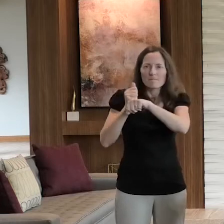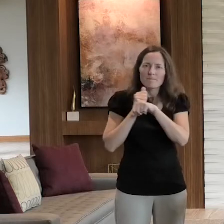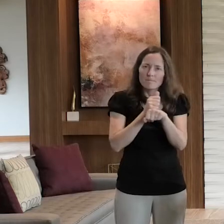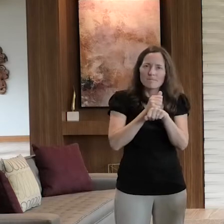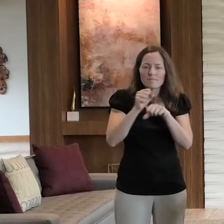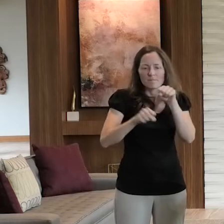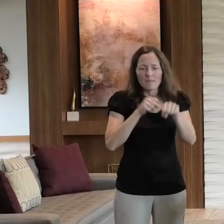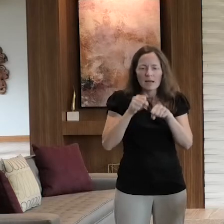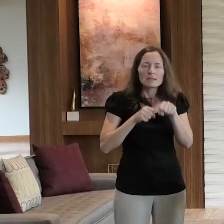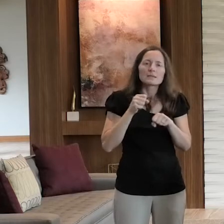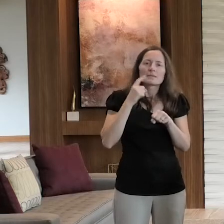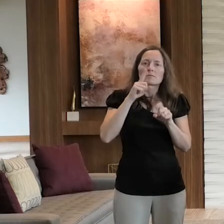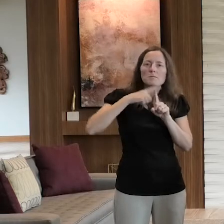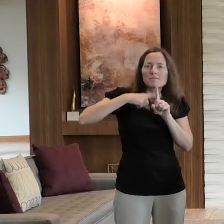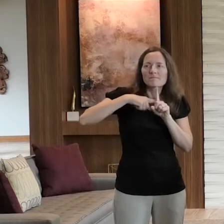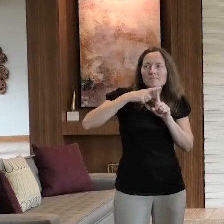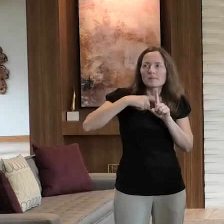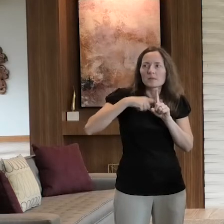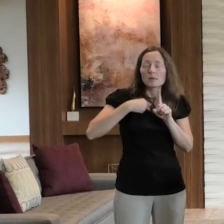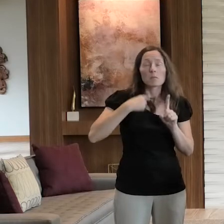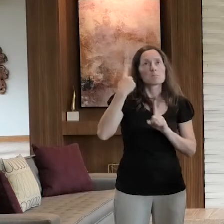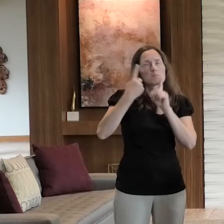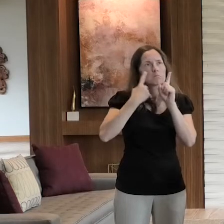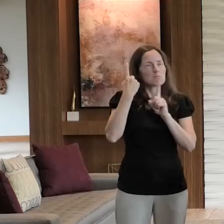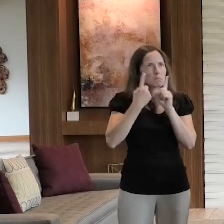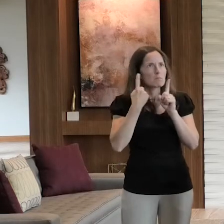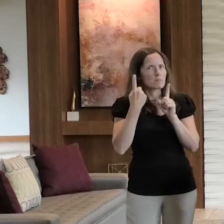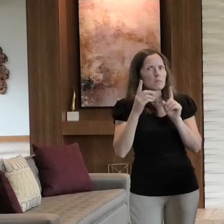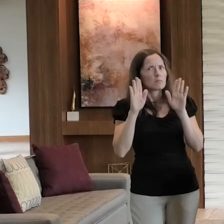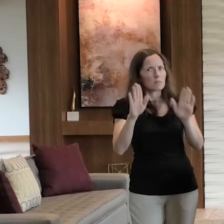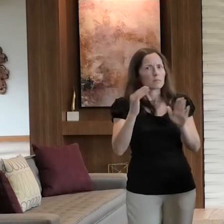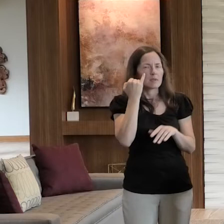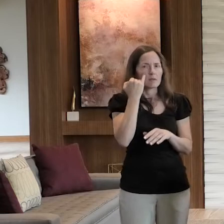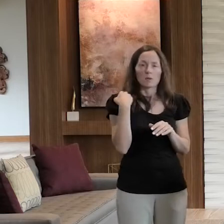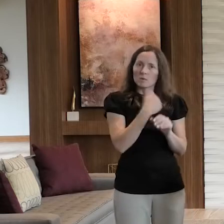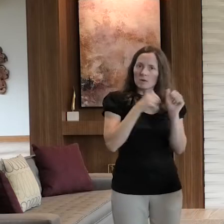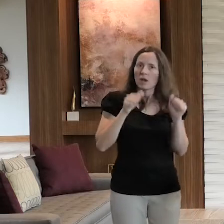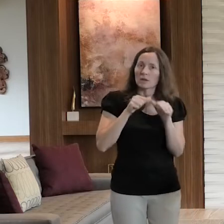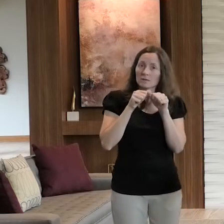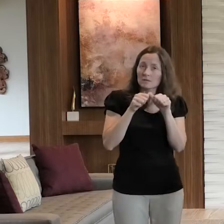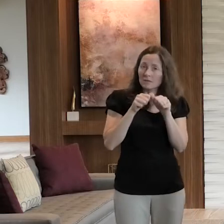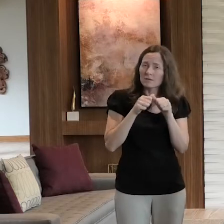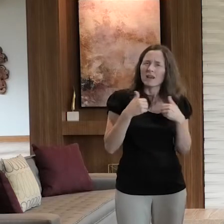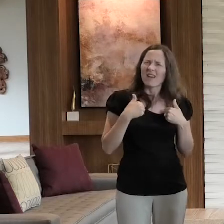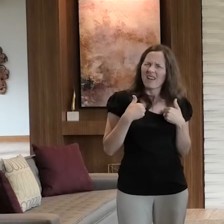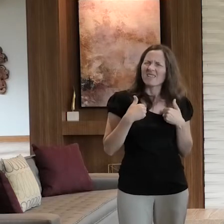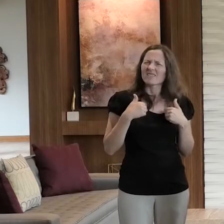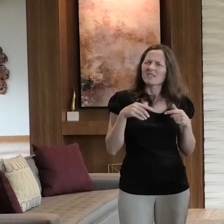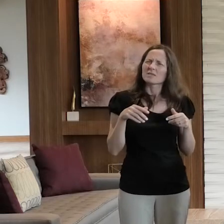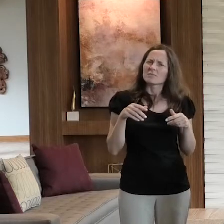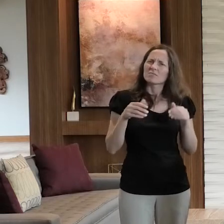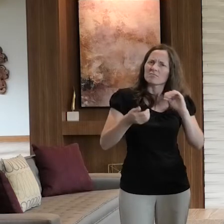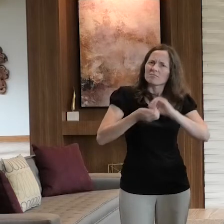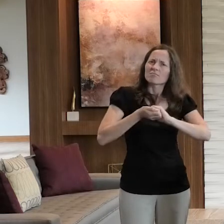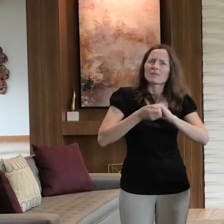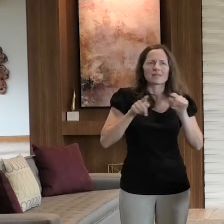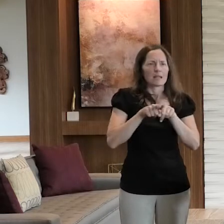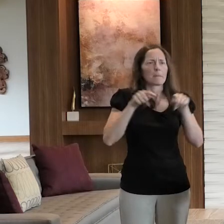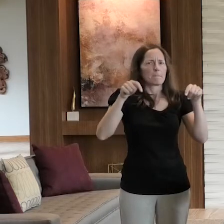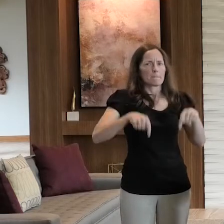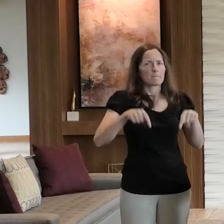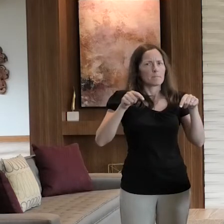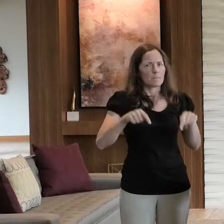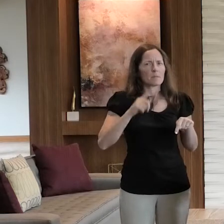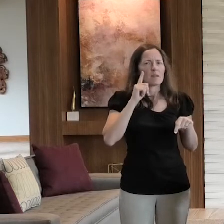in downtown. And just wondering if it wouldn't be great if we could continue to have partnerships like this that could bring all of these programs and